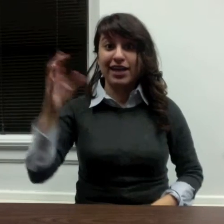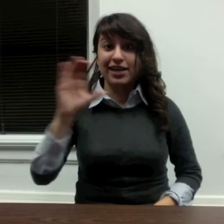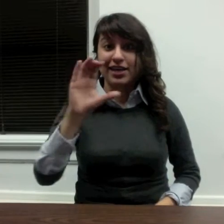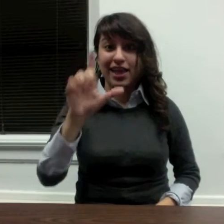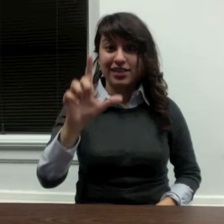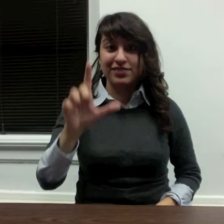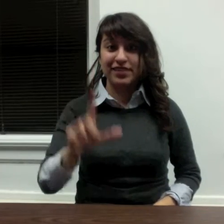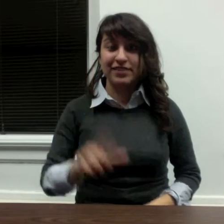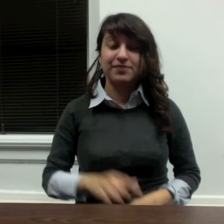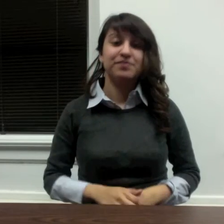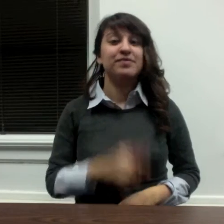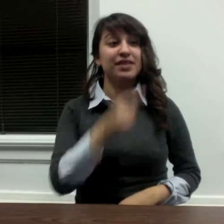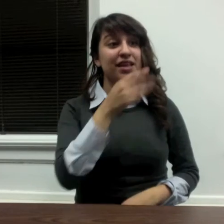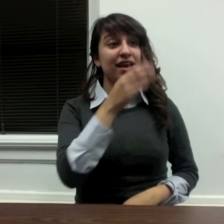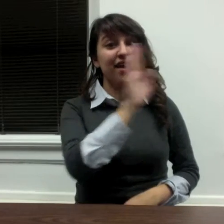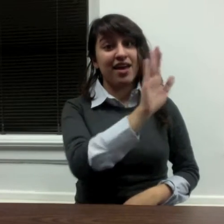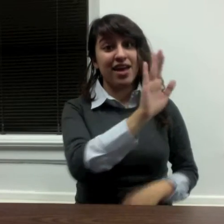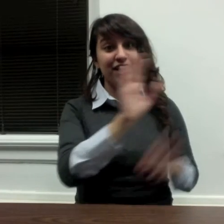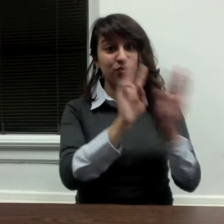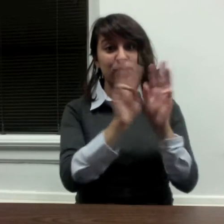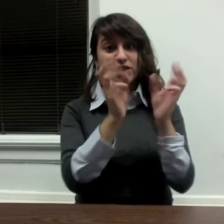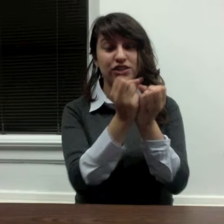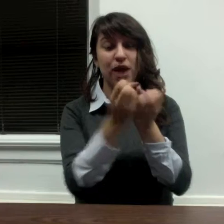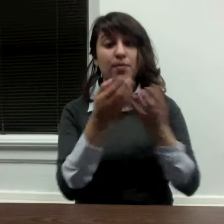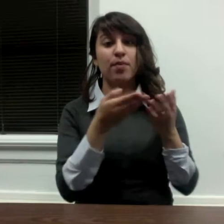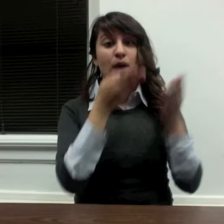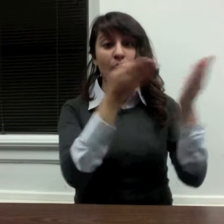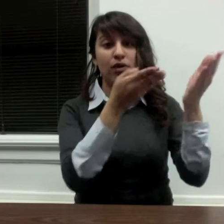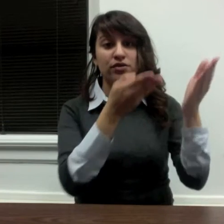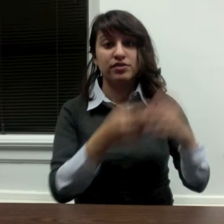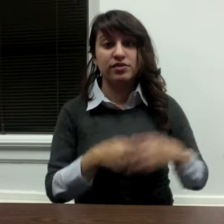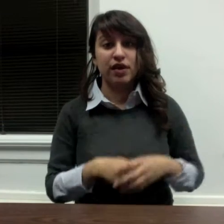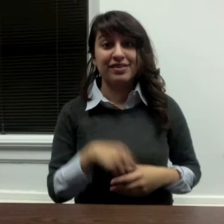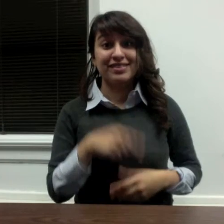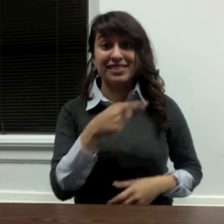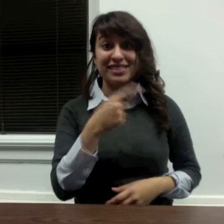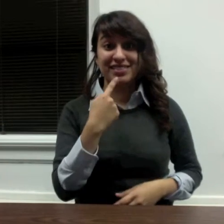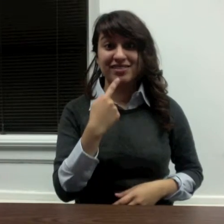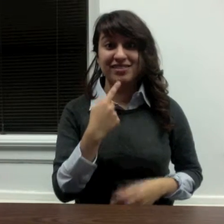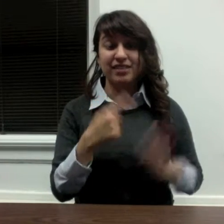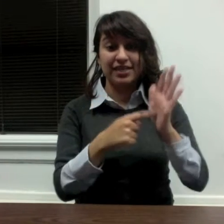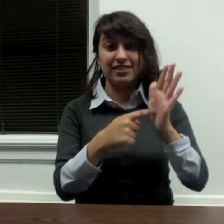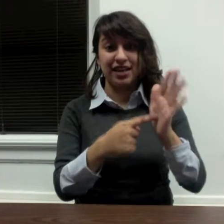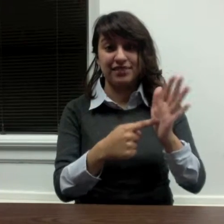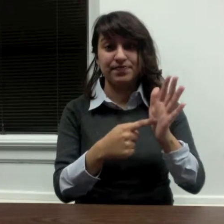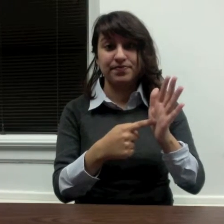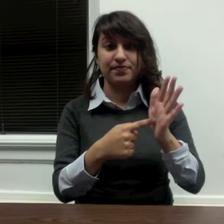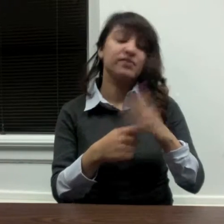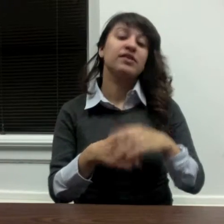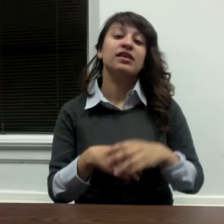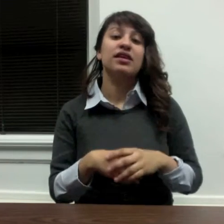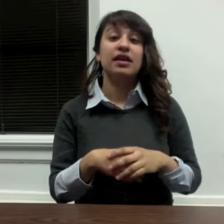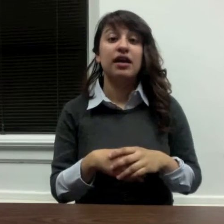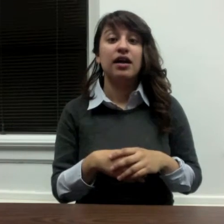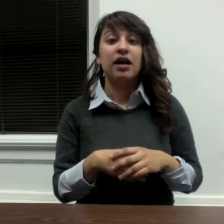His workshop proposal, he says, could be either presented in a 3-hour format